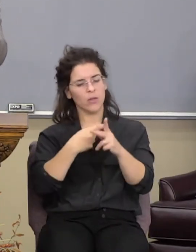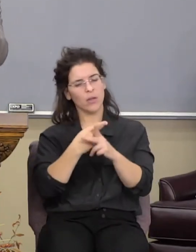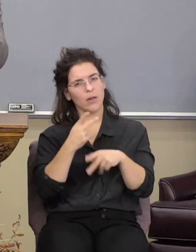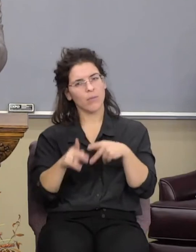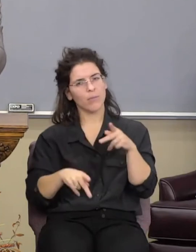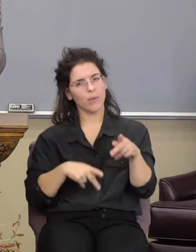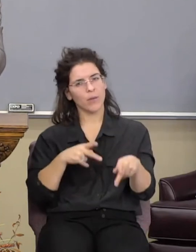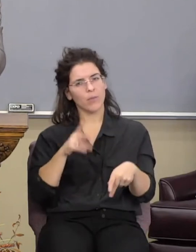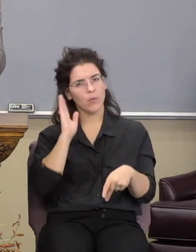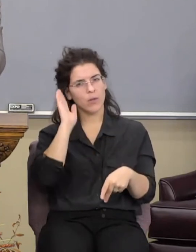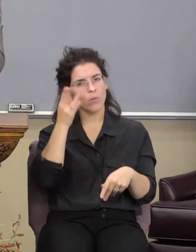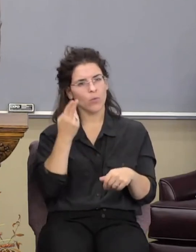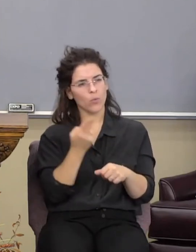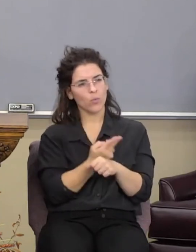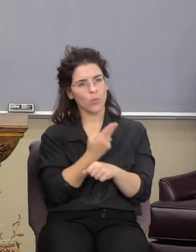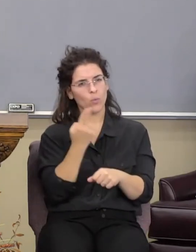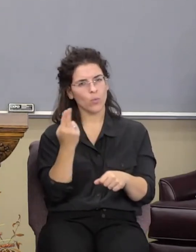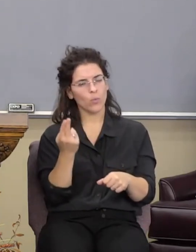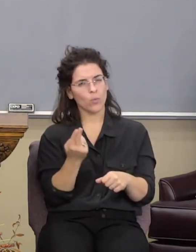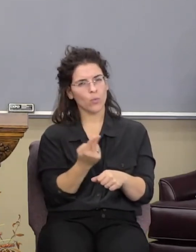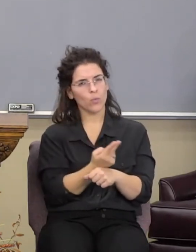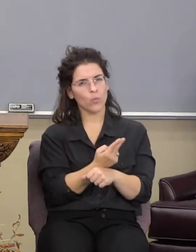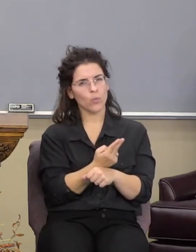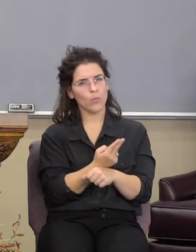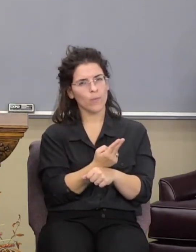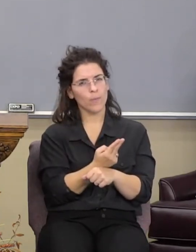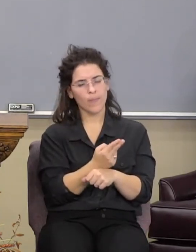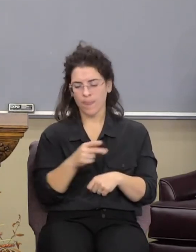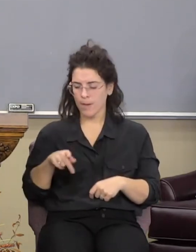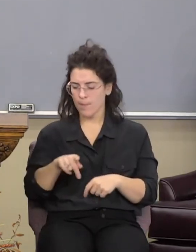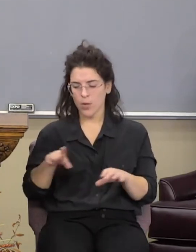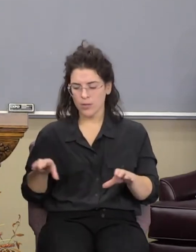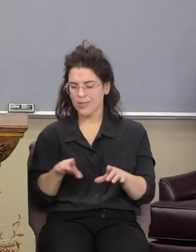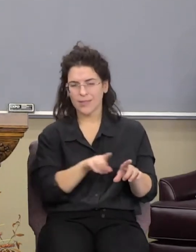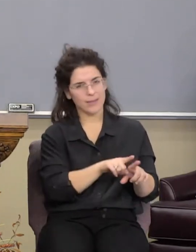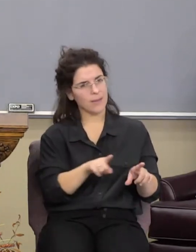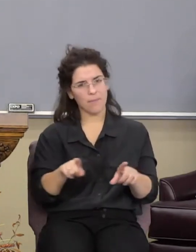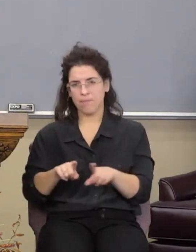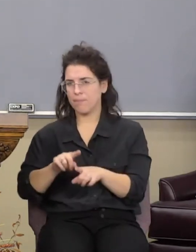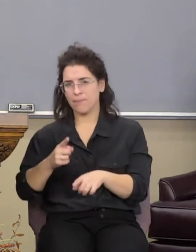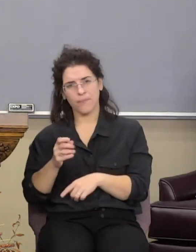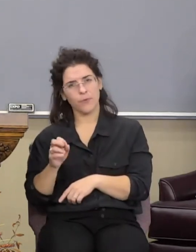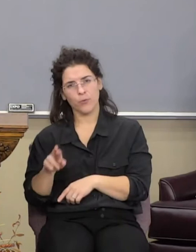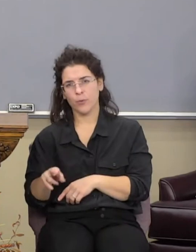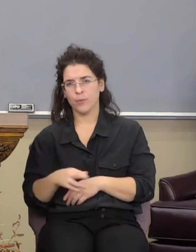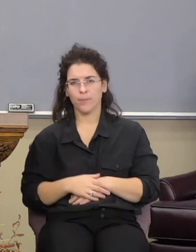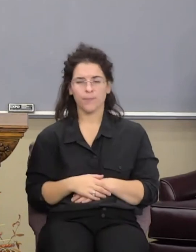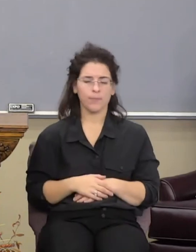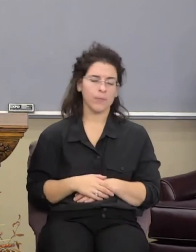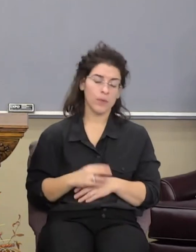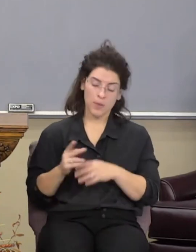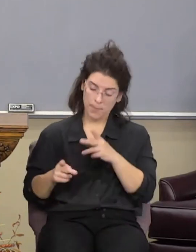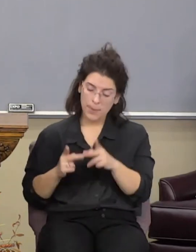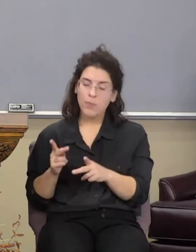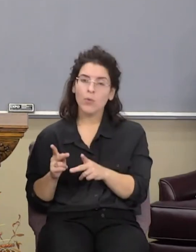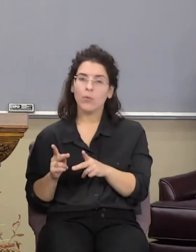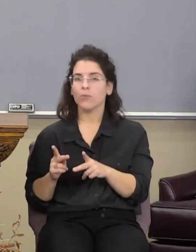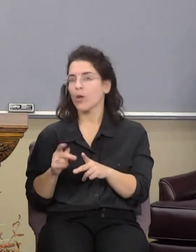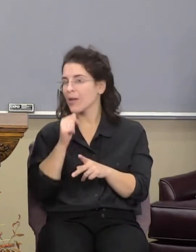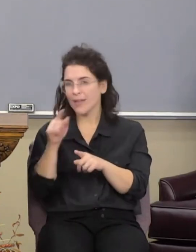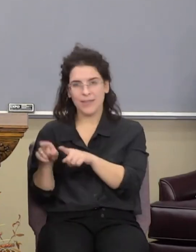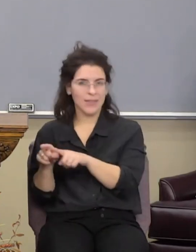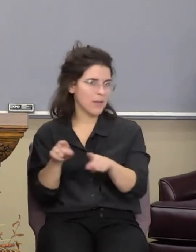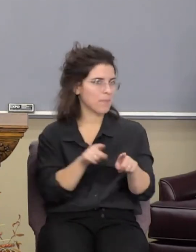he's going to use. Paul does the same thing in 1 Corinthians. The people, however, aren't the